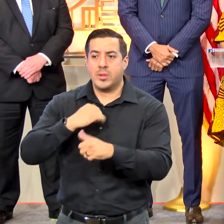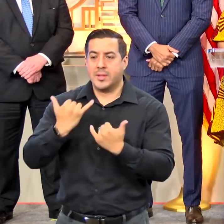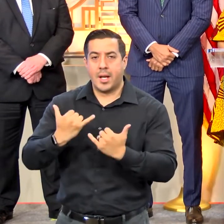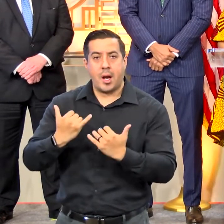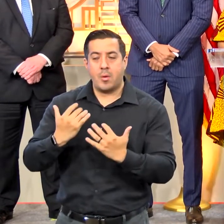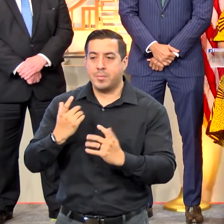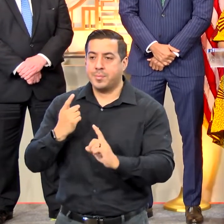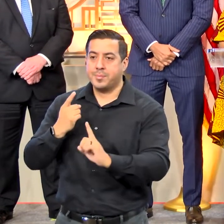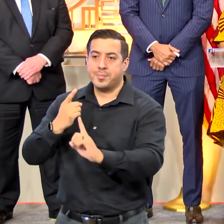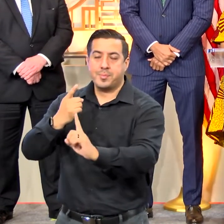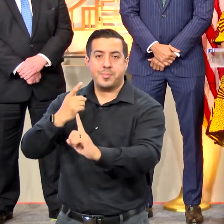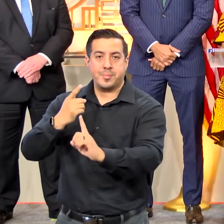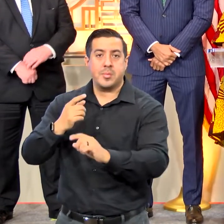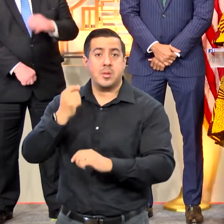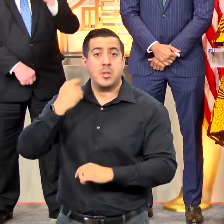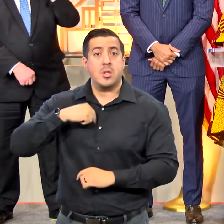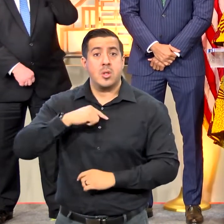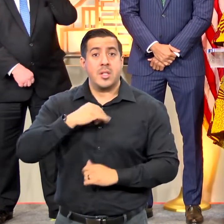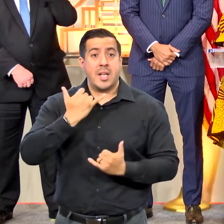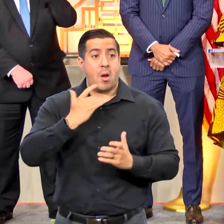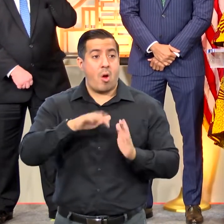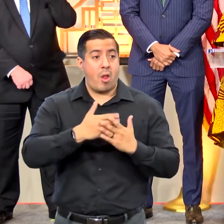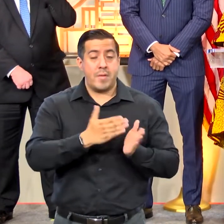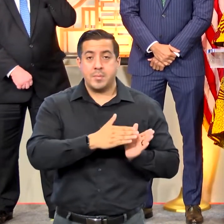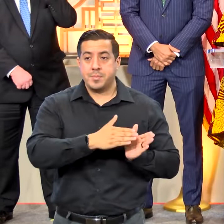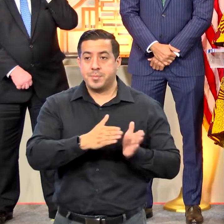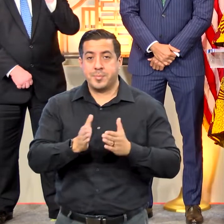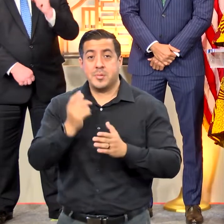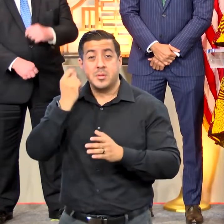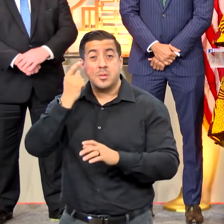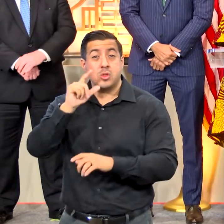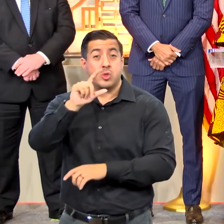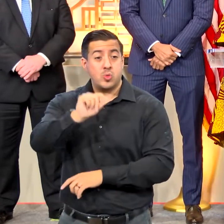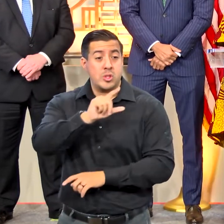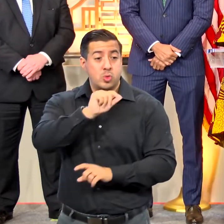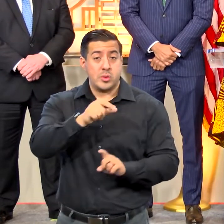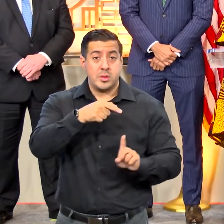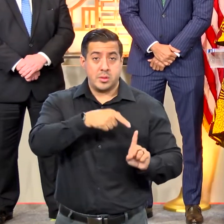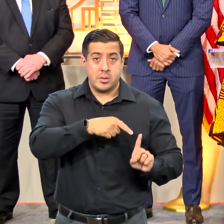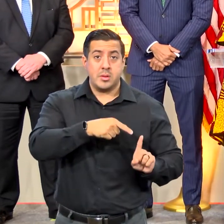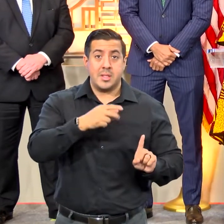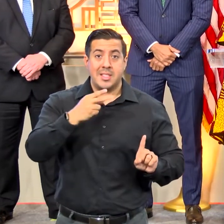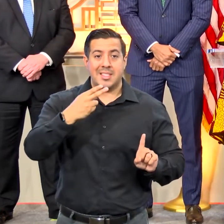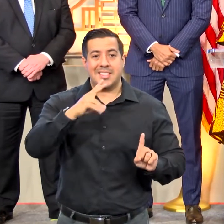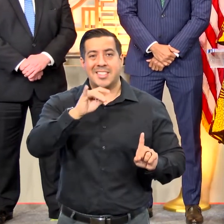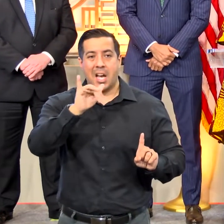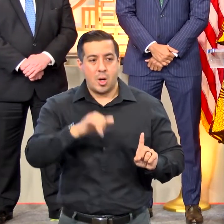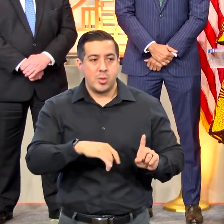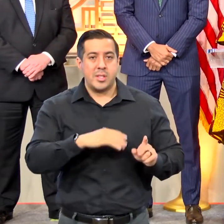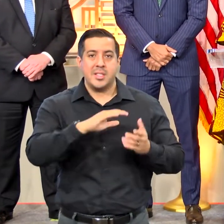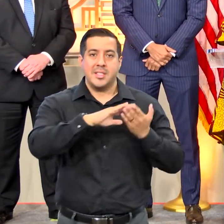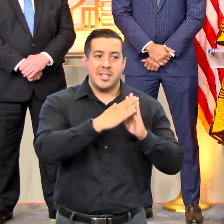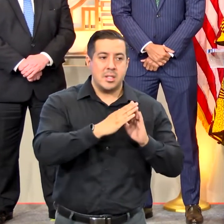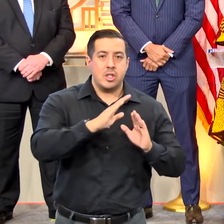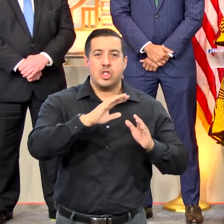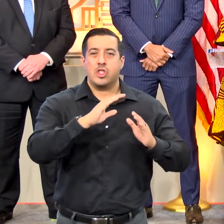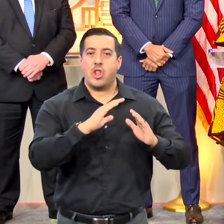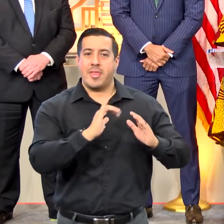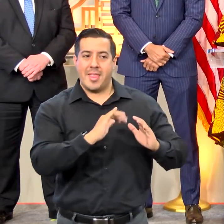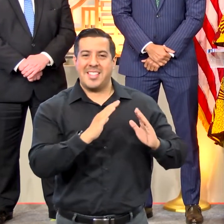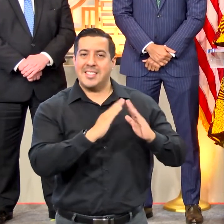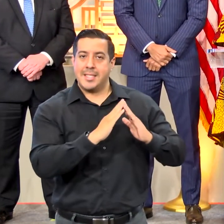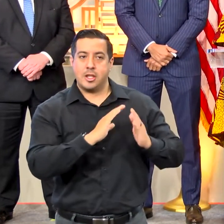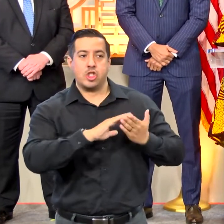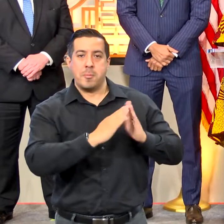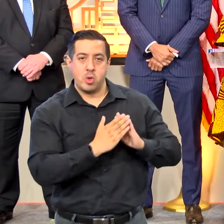moment. We've shifted the paradigm. In 2020, the county, the city, the philanthropic community, others, we set out